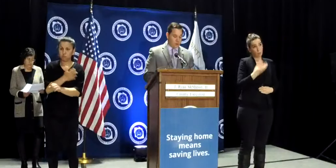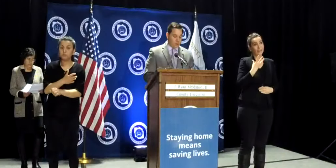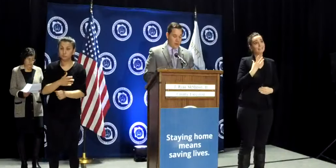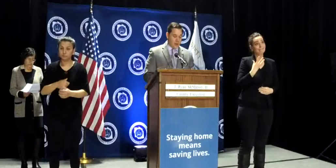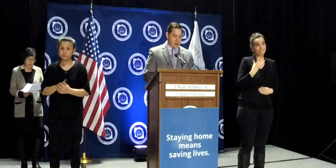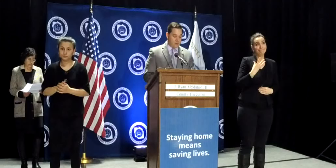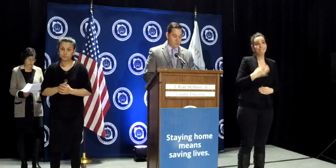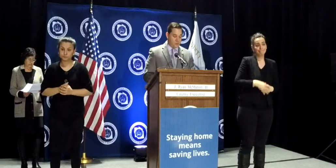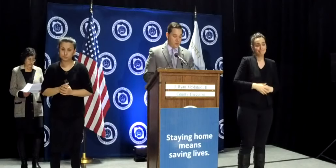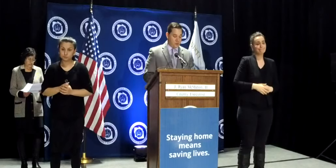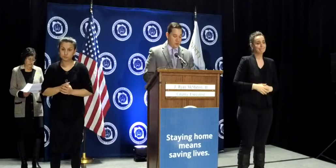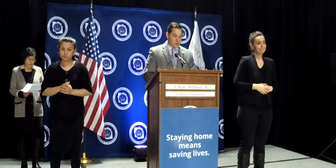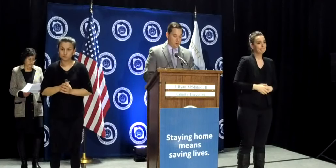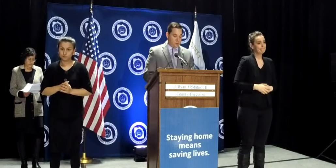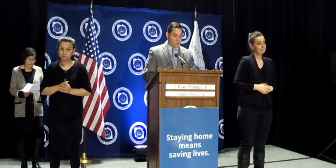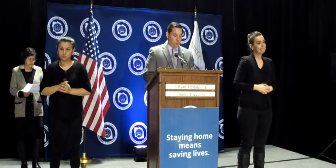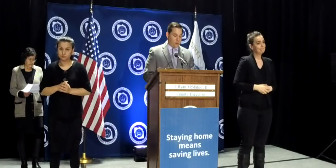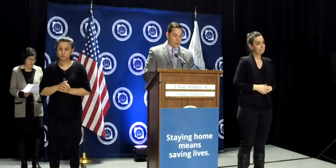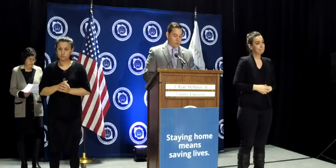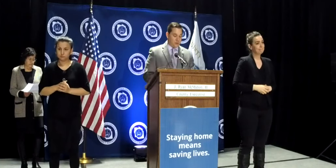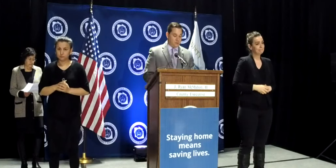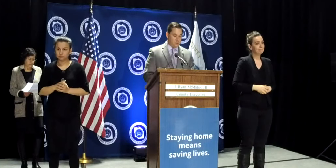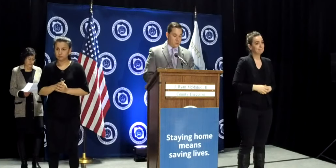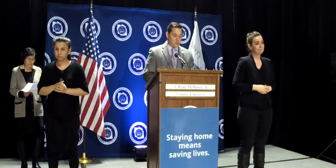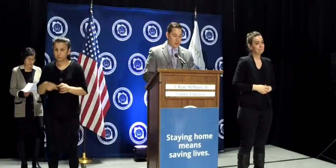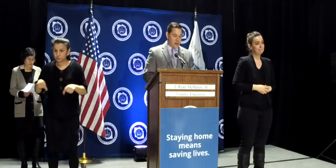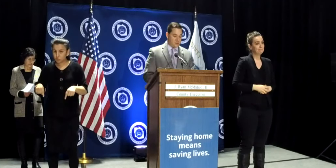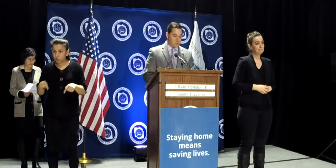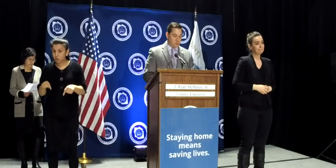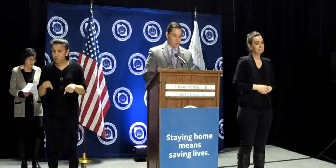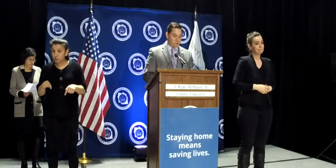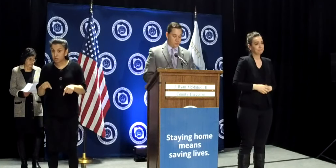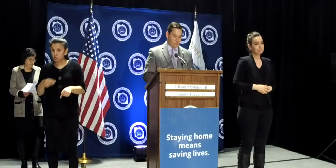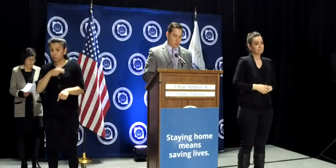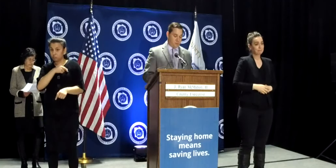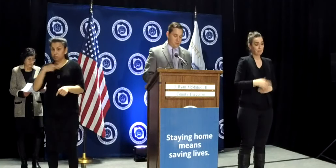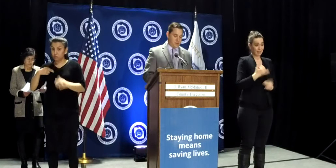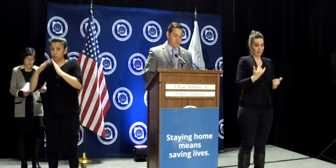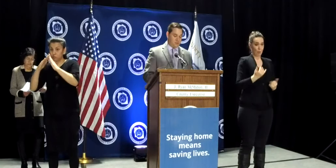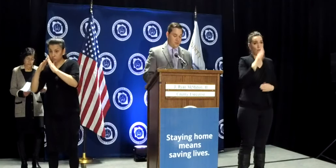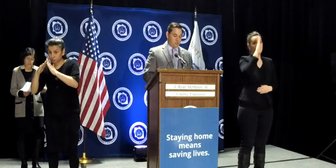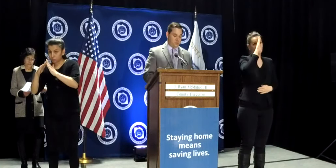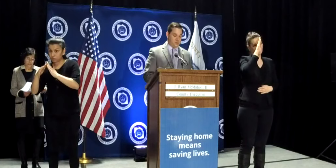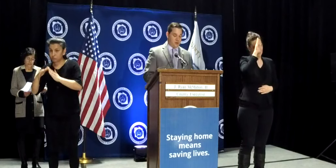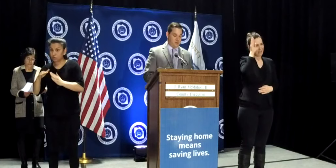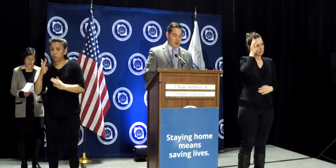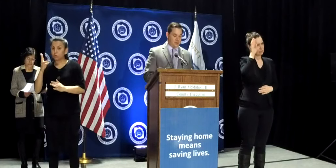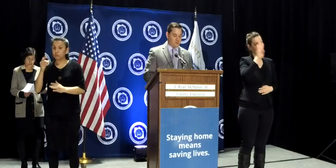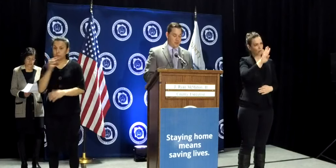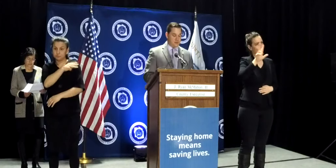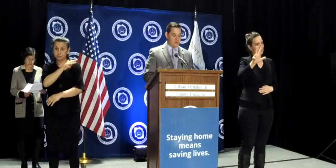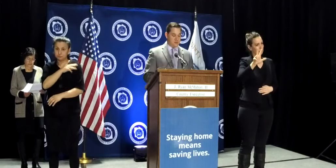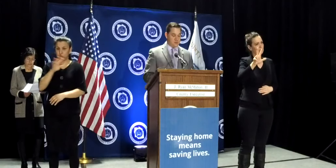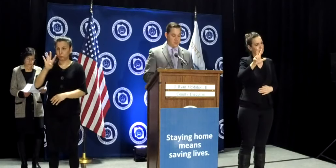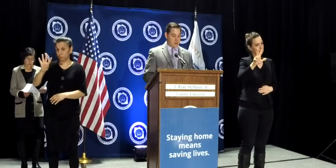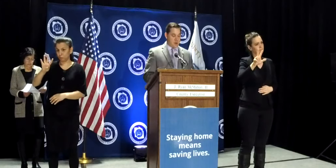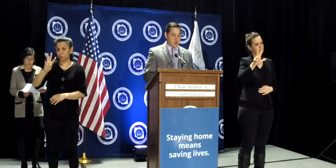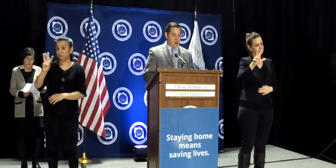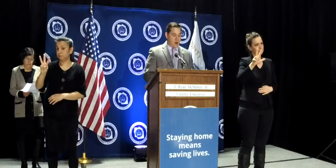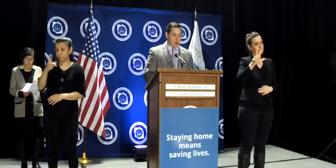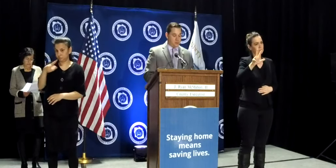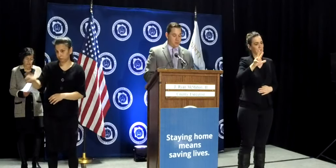We currently have 43 individuals in the hospital, representing 15% of our active